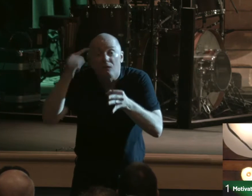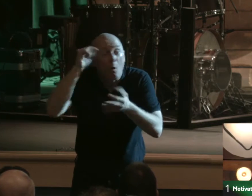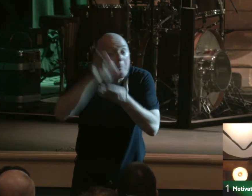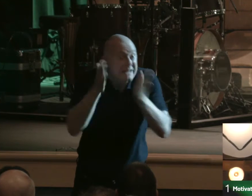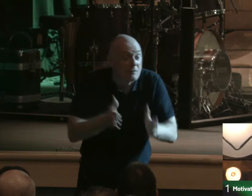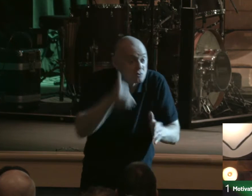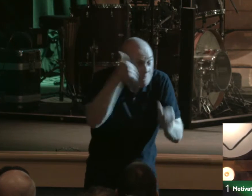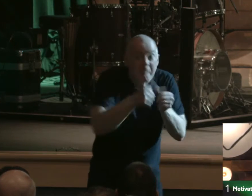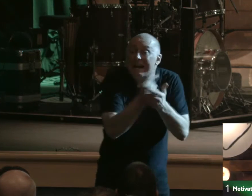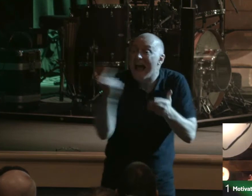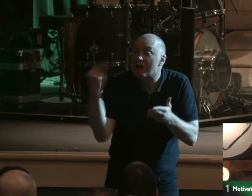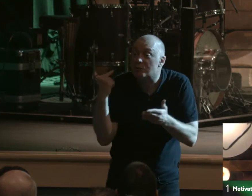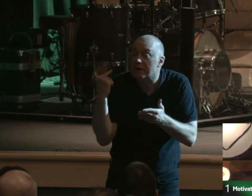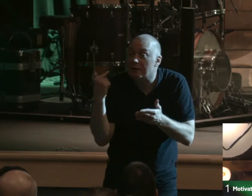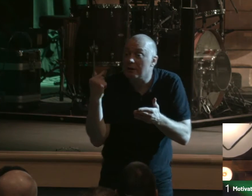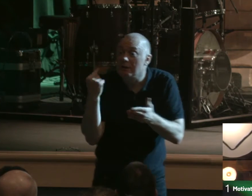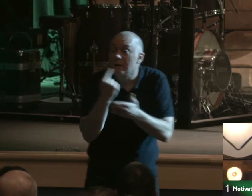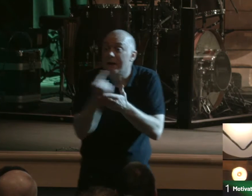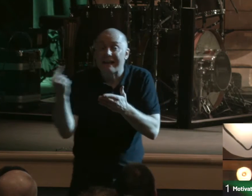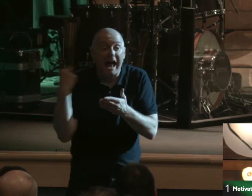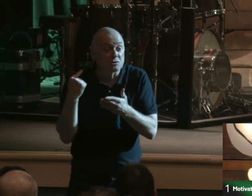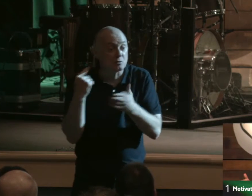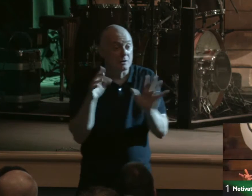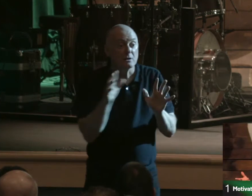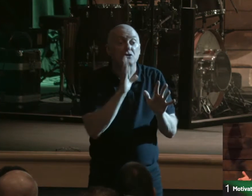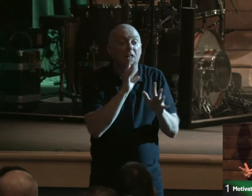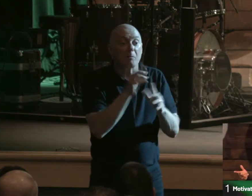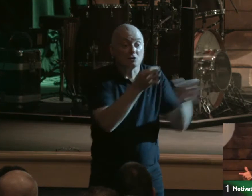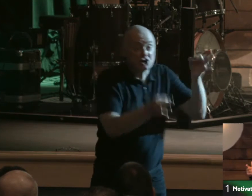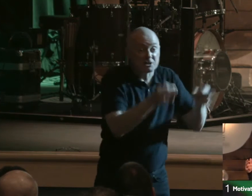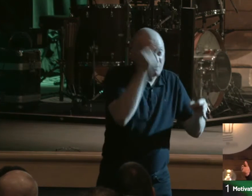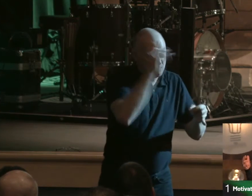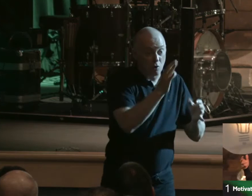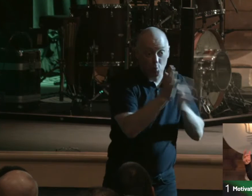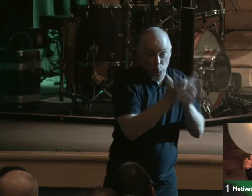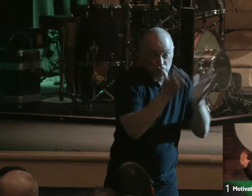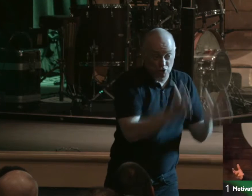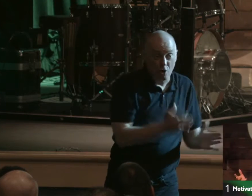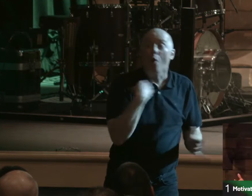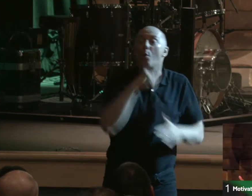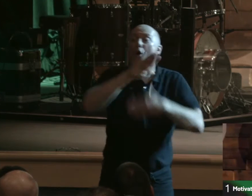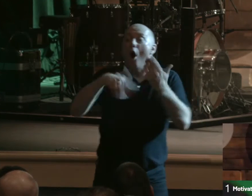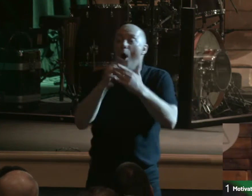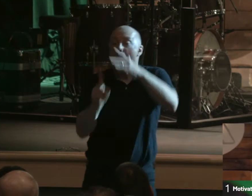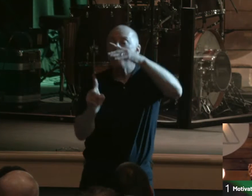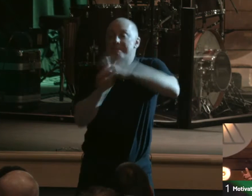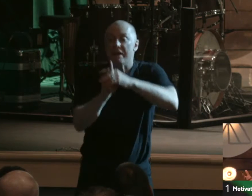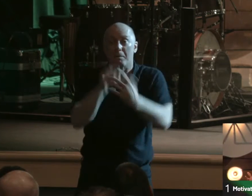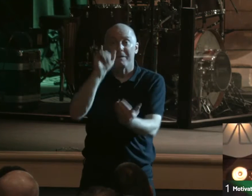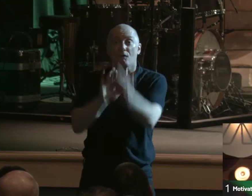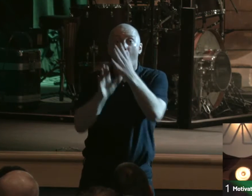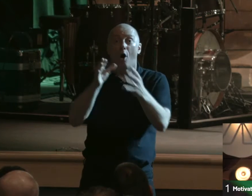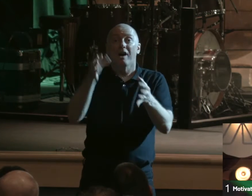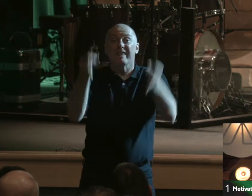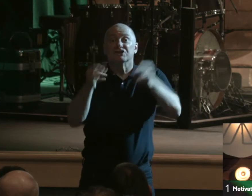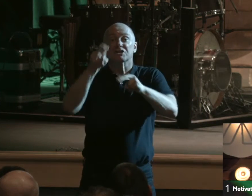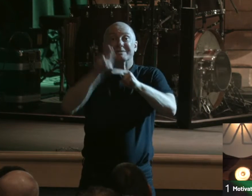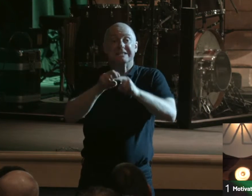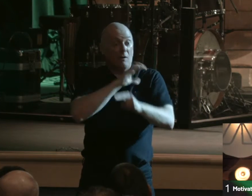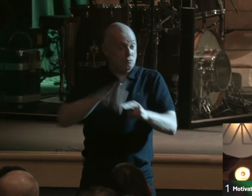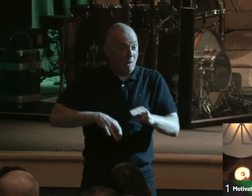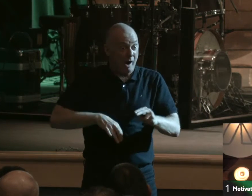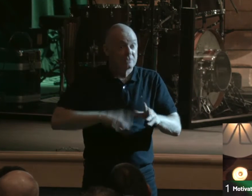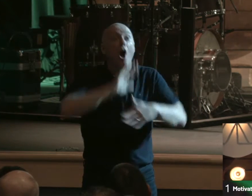believers. Remember that from last week? If you weren't here, I'll bring you up to speed. Verse 10 says, for we must all appear before the judgment seat of